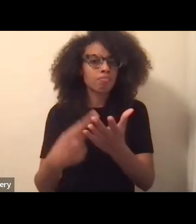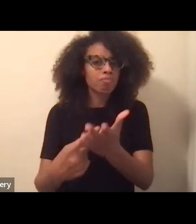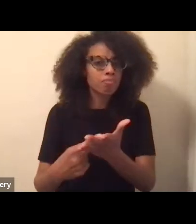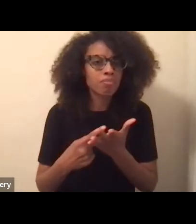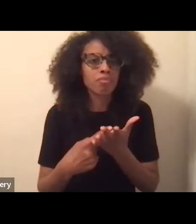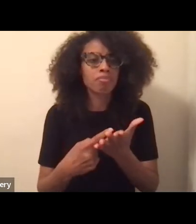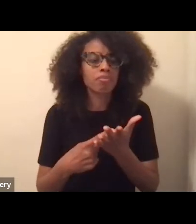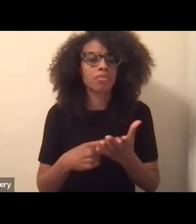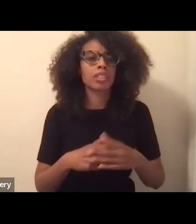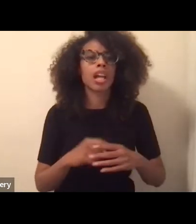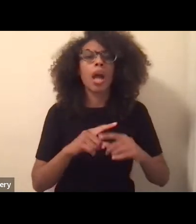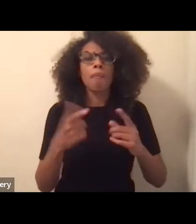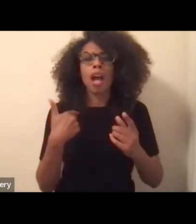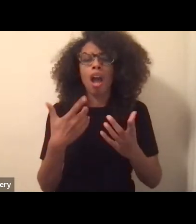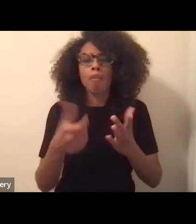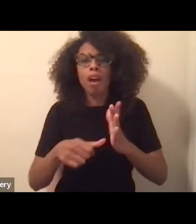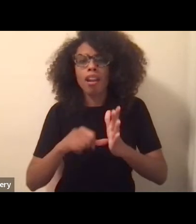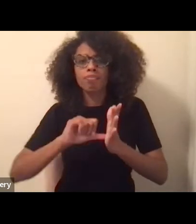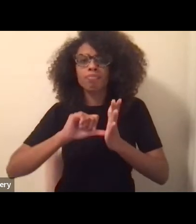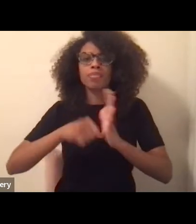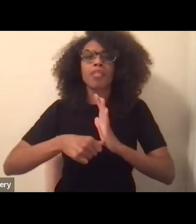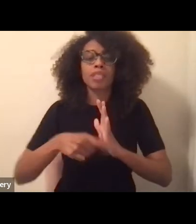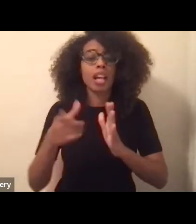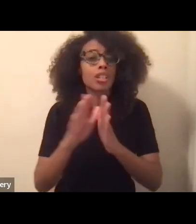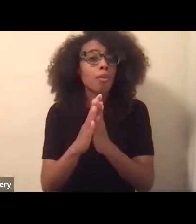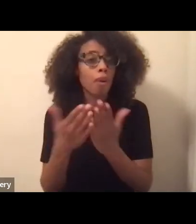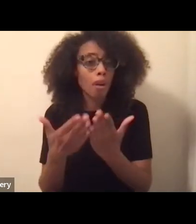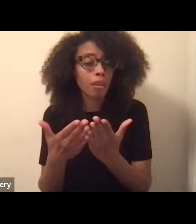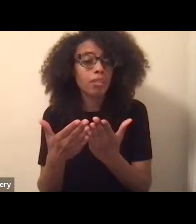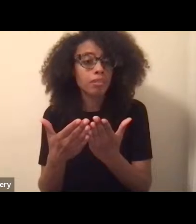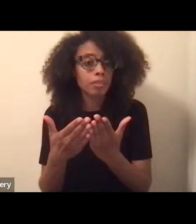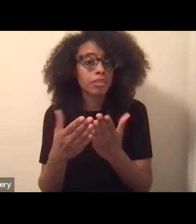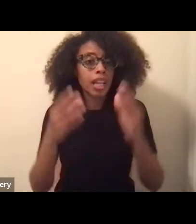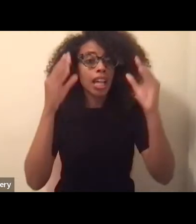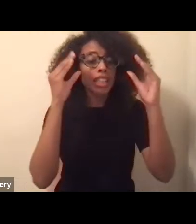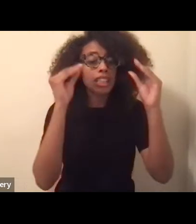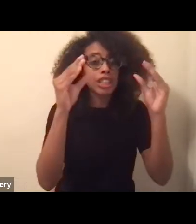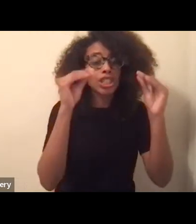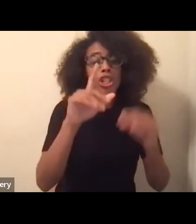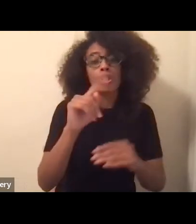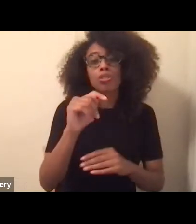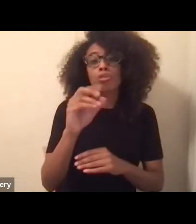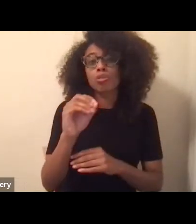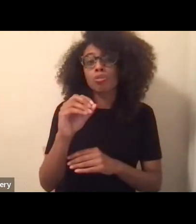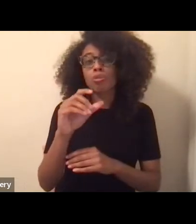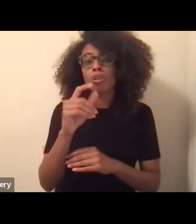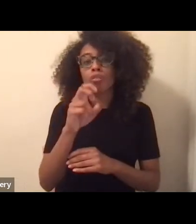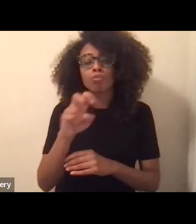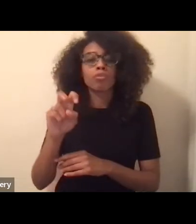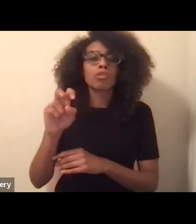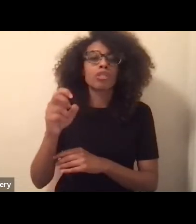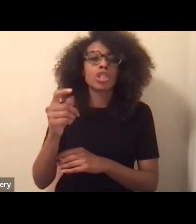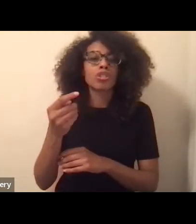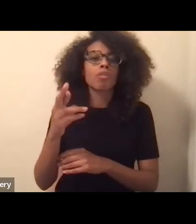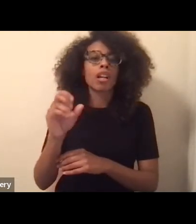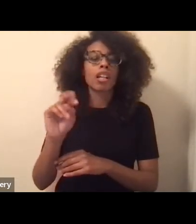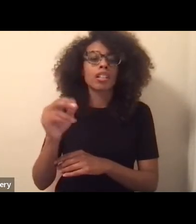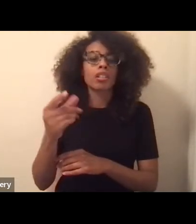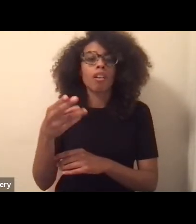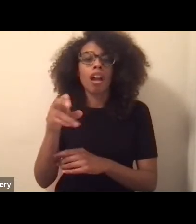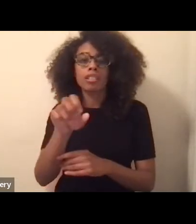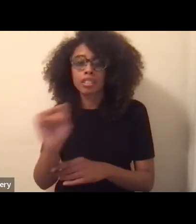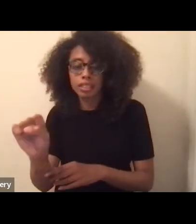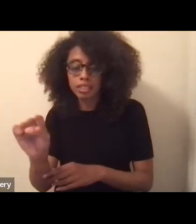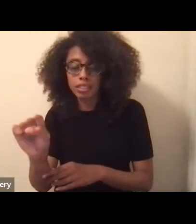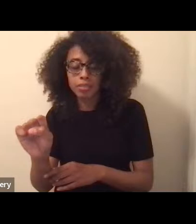I do want to emphasize the book, right? Teaching to Transgress, right? Oh. Teaching to